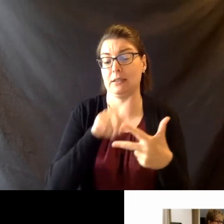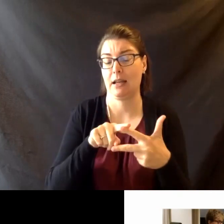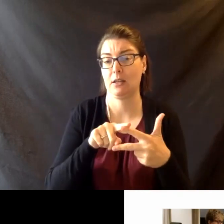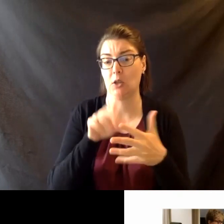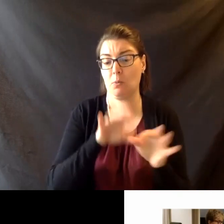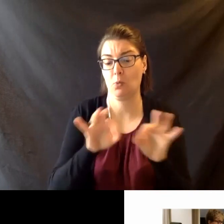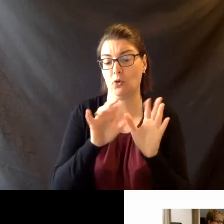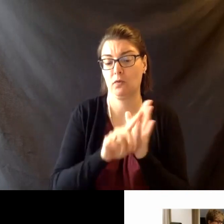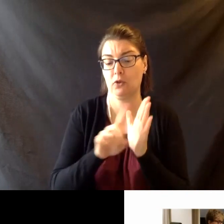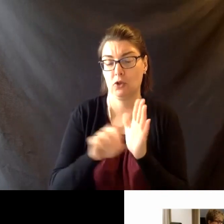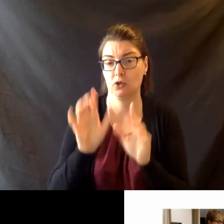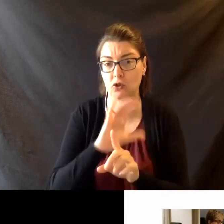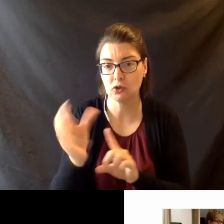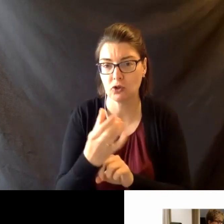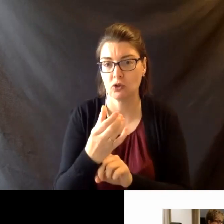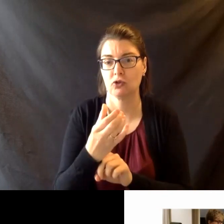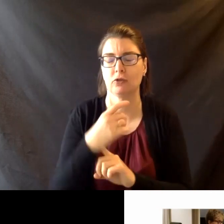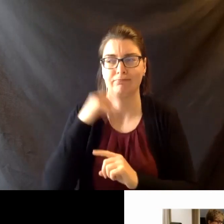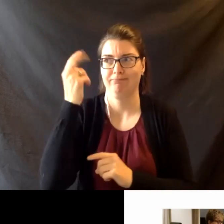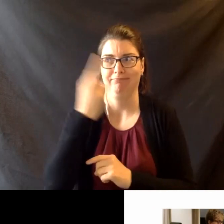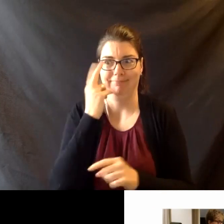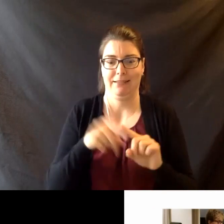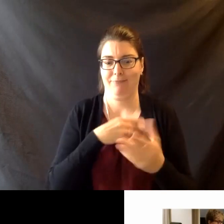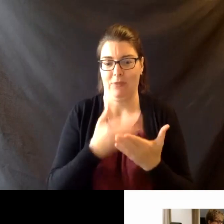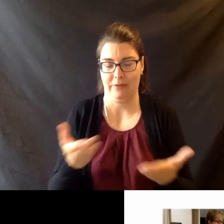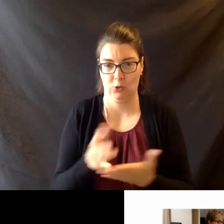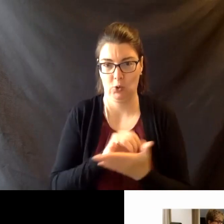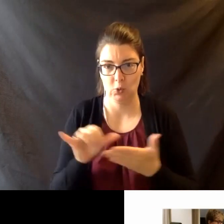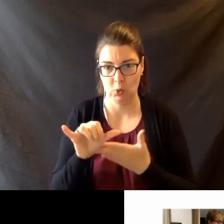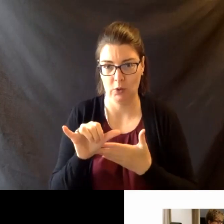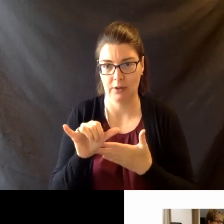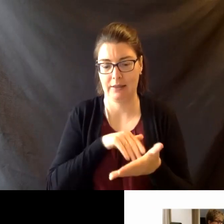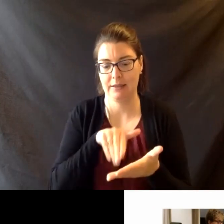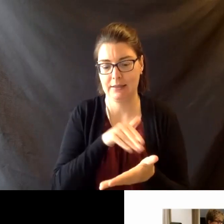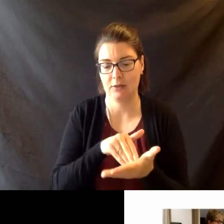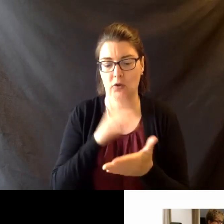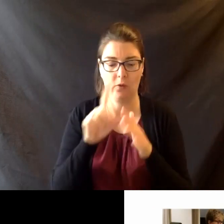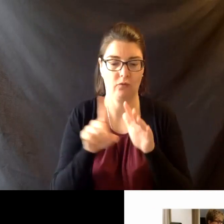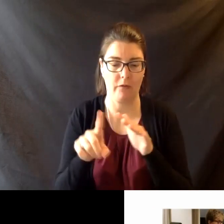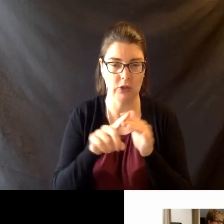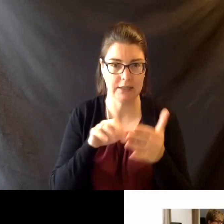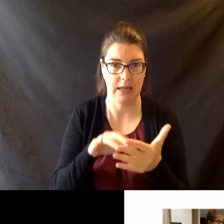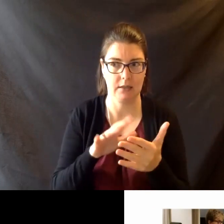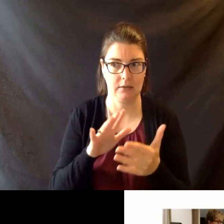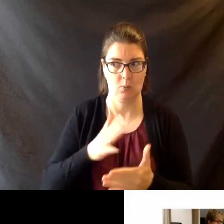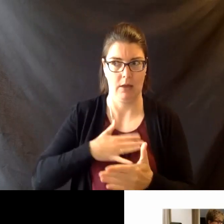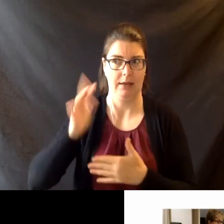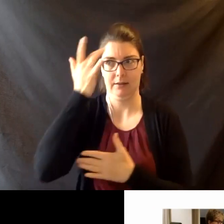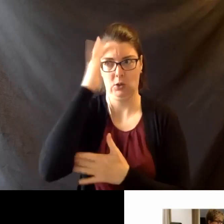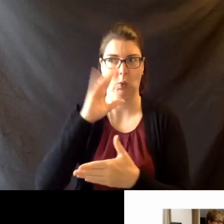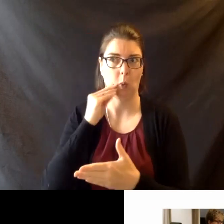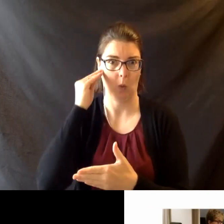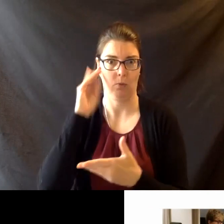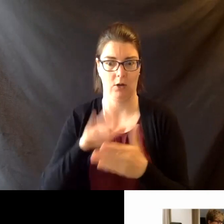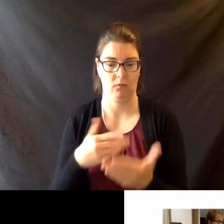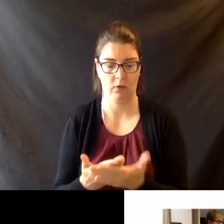which again, I hadn't realized until I came to York. The Center for Refugee Studies was one of my intellectual homes upon arrival. And it was